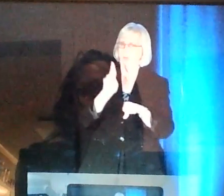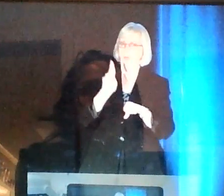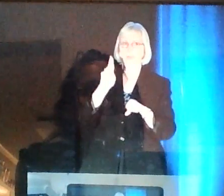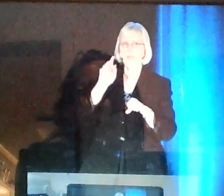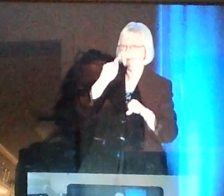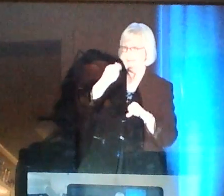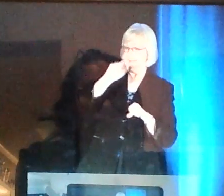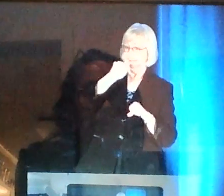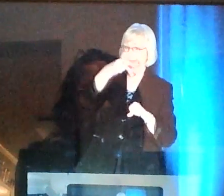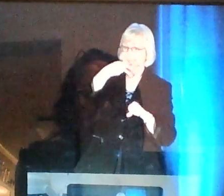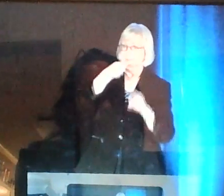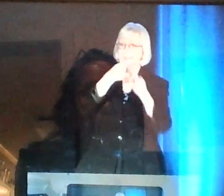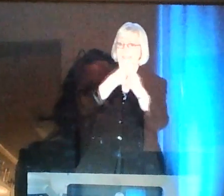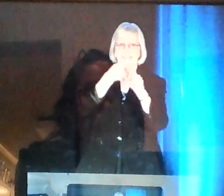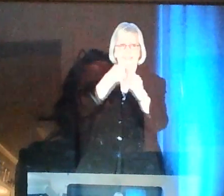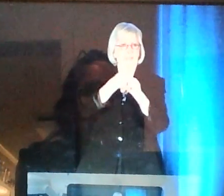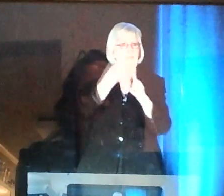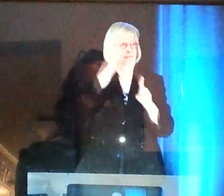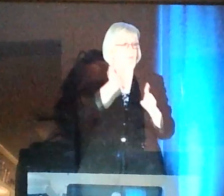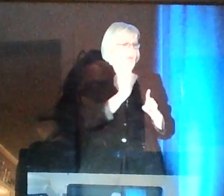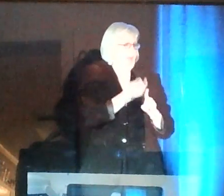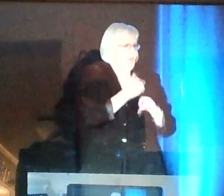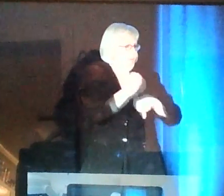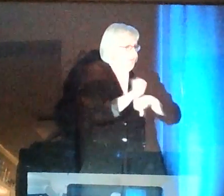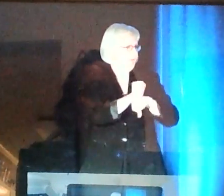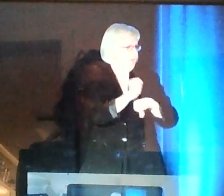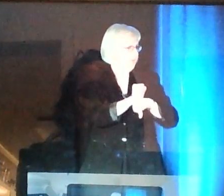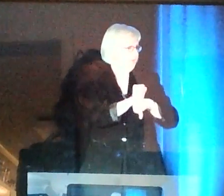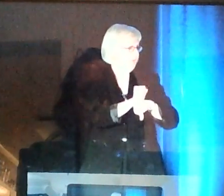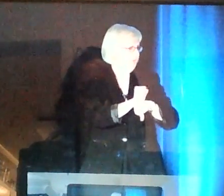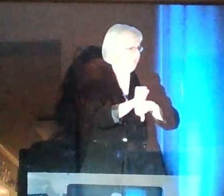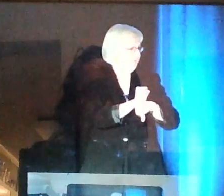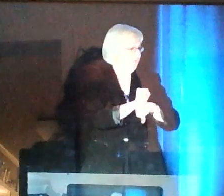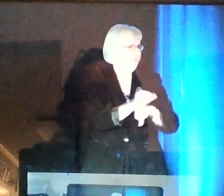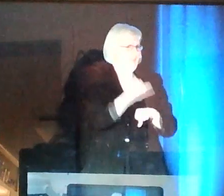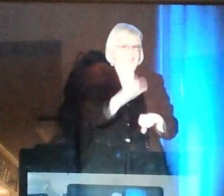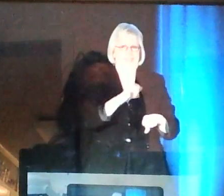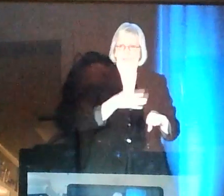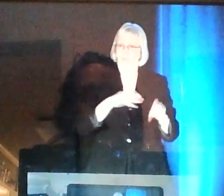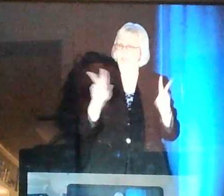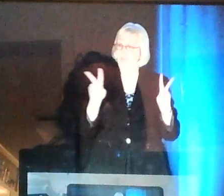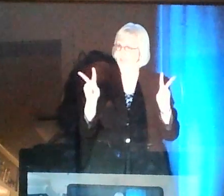Plus, what we can use, TAP, that's the abbreviation for Think Aloud, protocols.